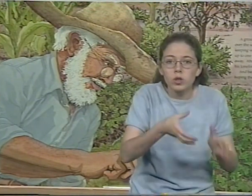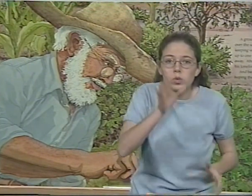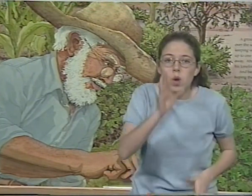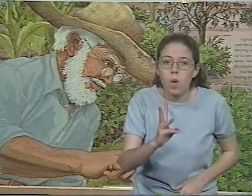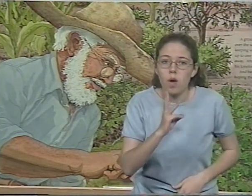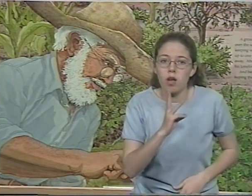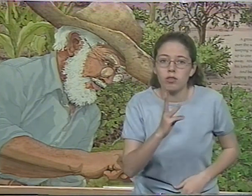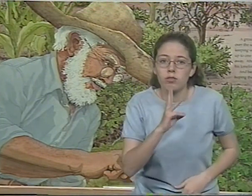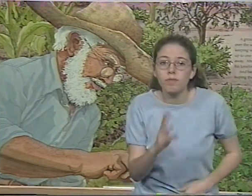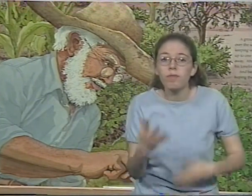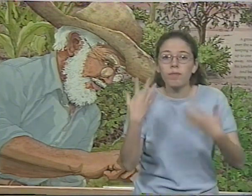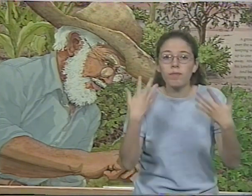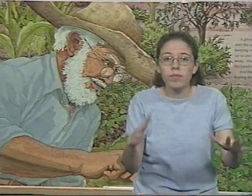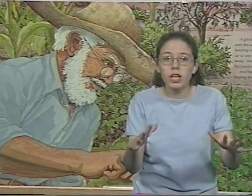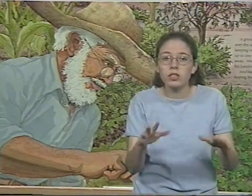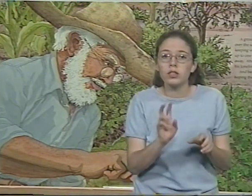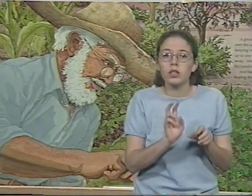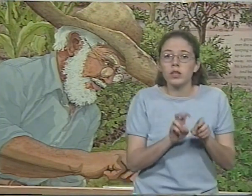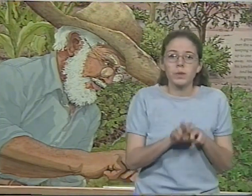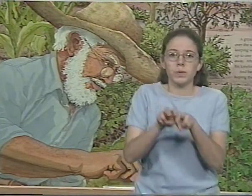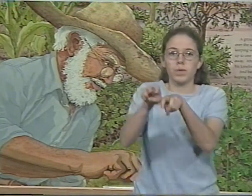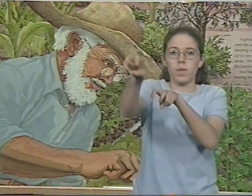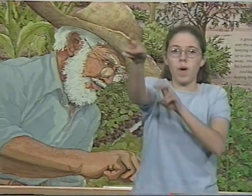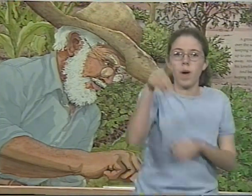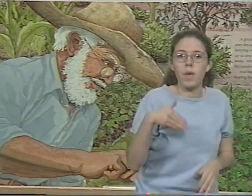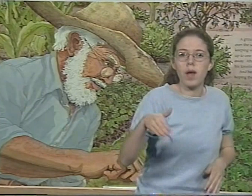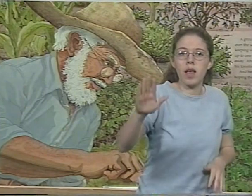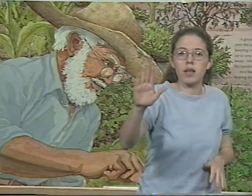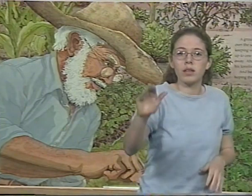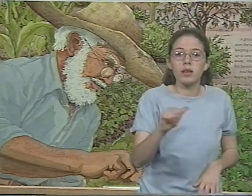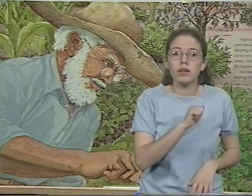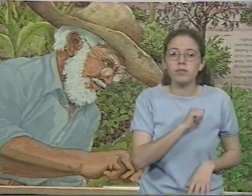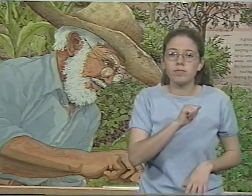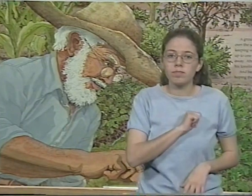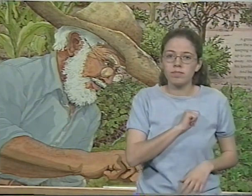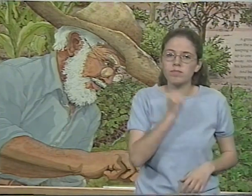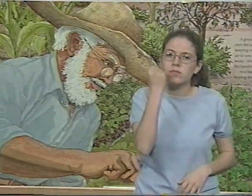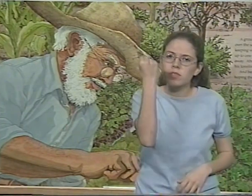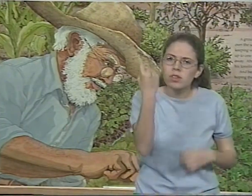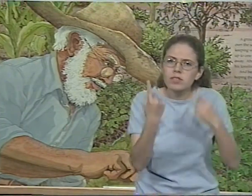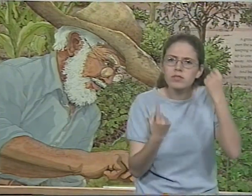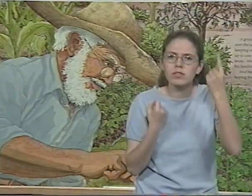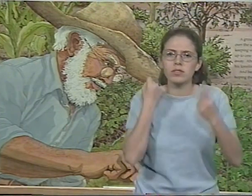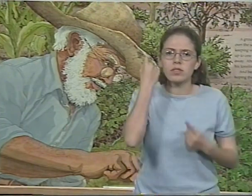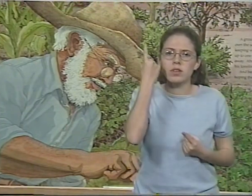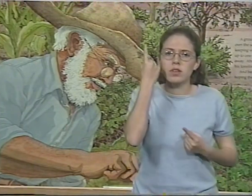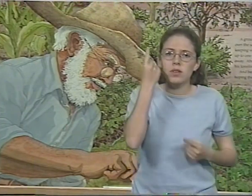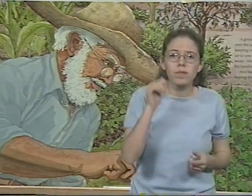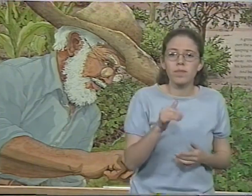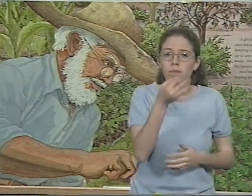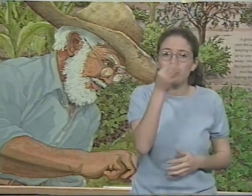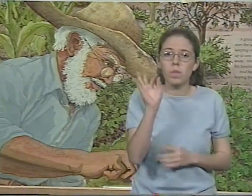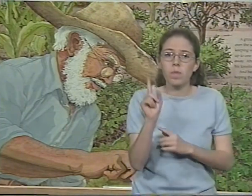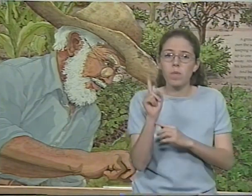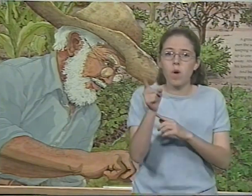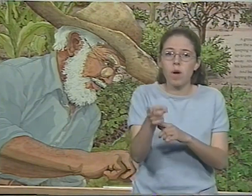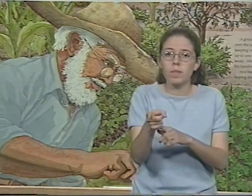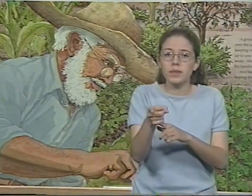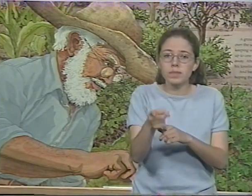its fill of water, and scampered away. After it left, Alejandro realized that for those few moments, his loneliness had